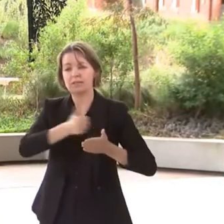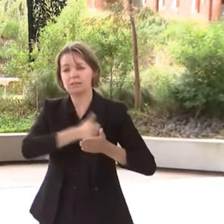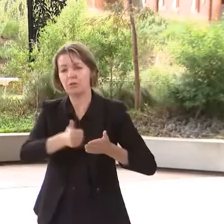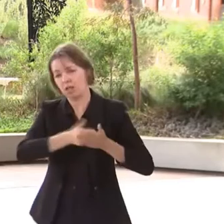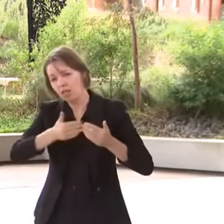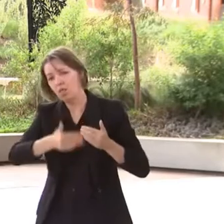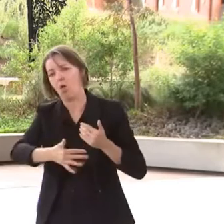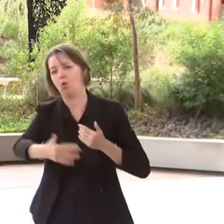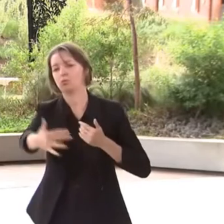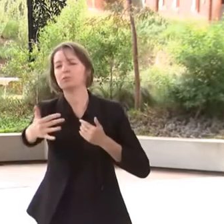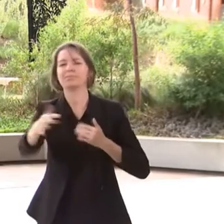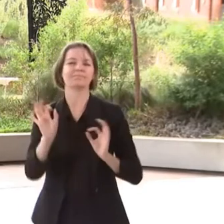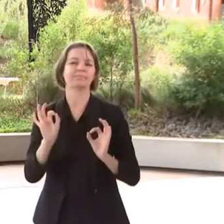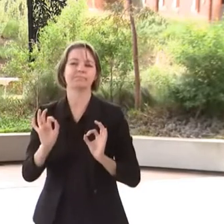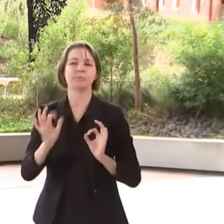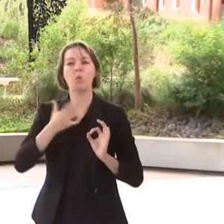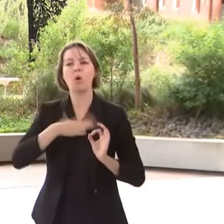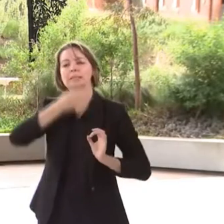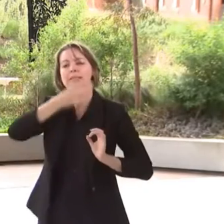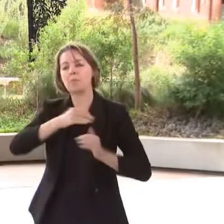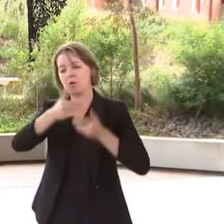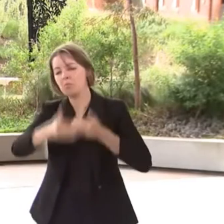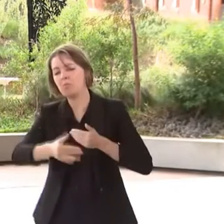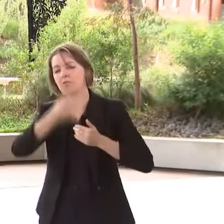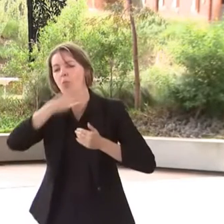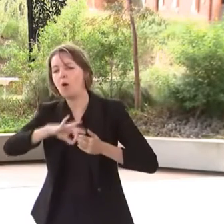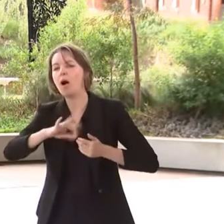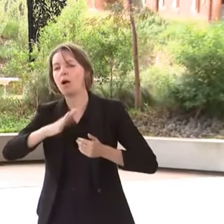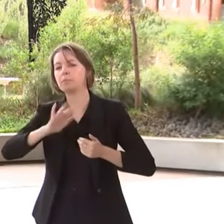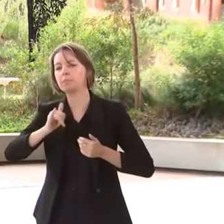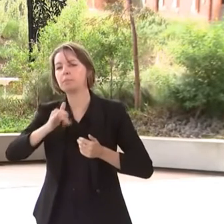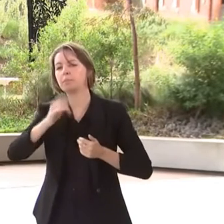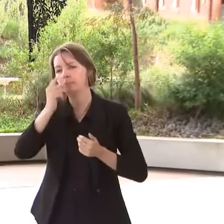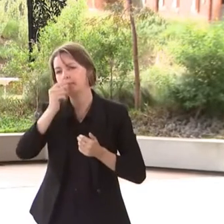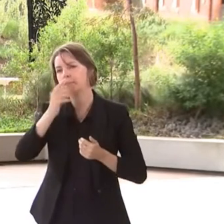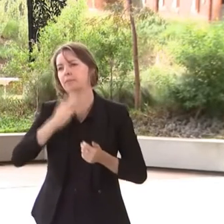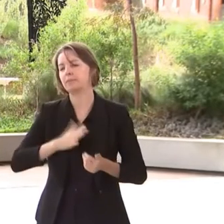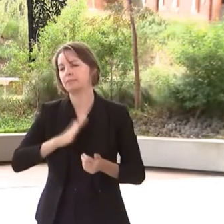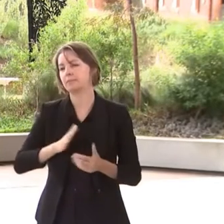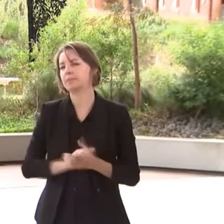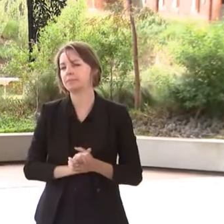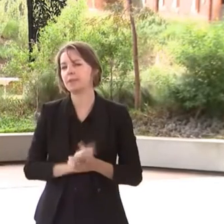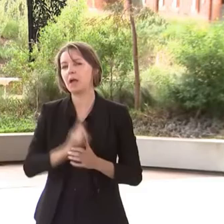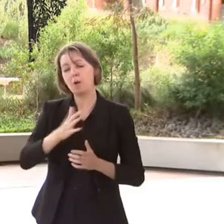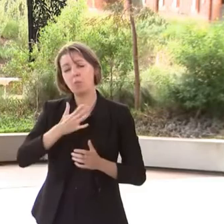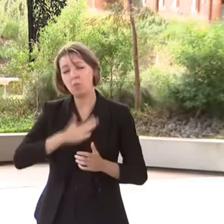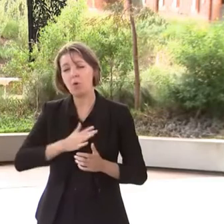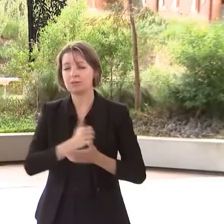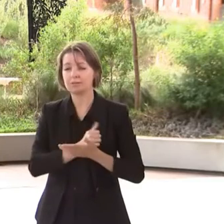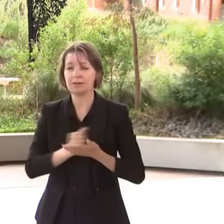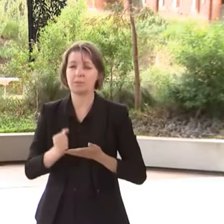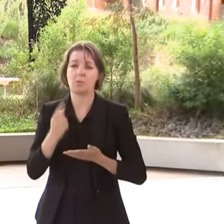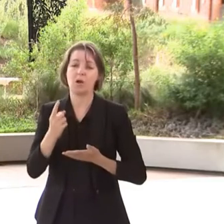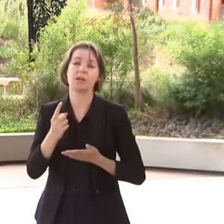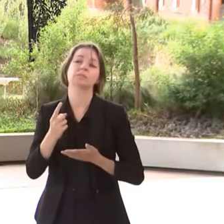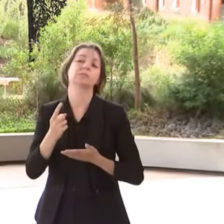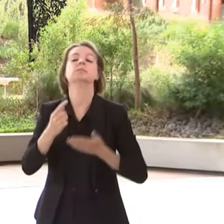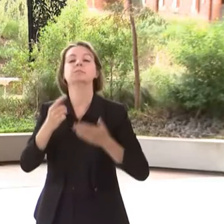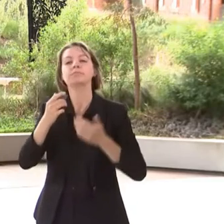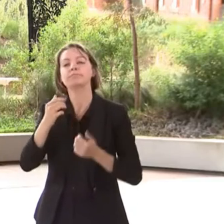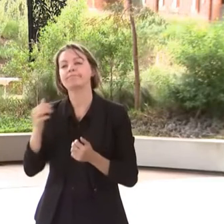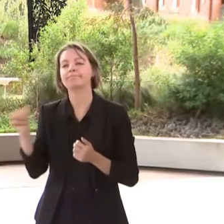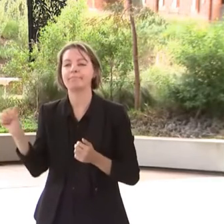in instilling confidence in our parents and in our teachers to get kids back in the classroom on day one. In relation